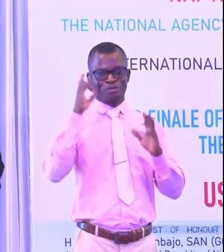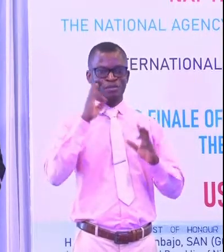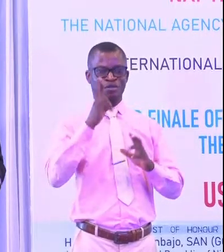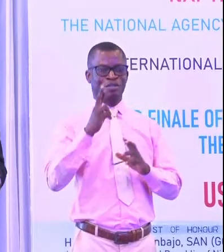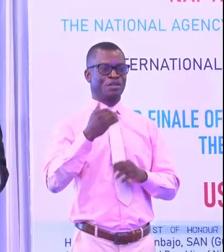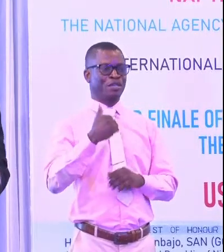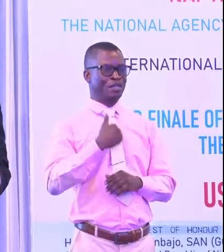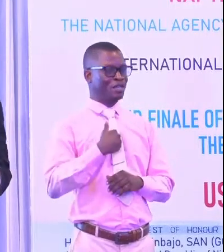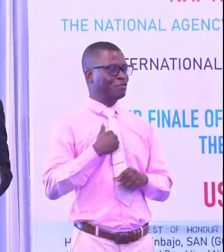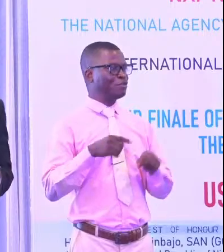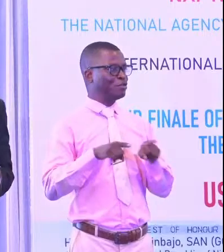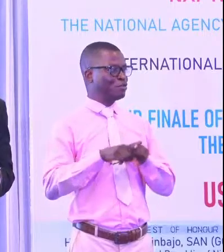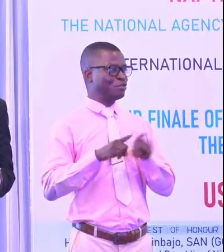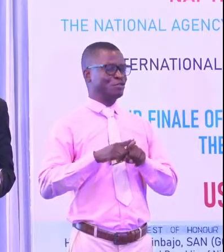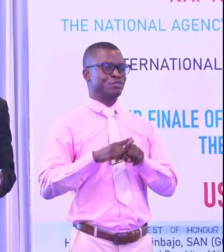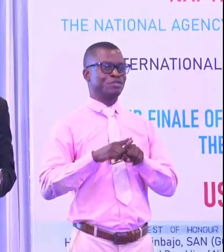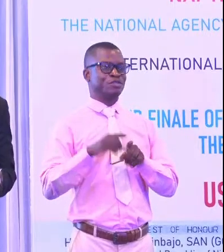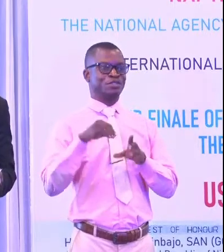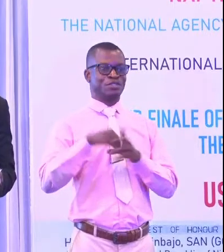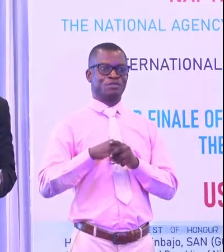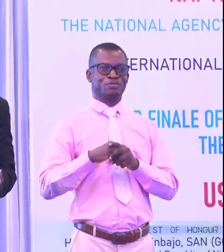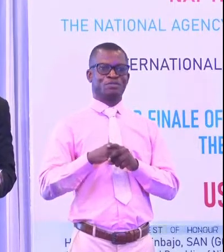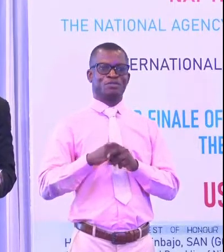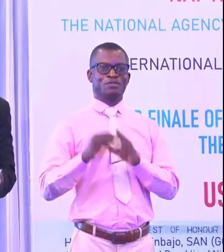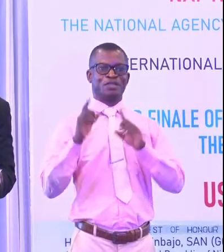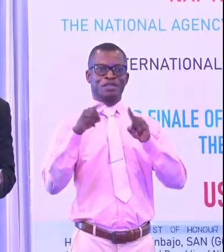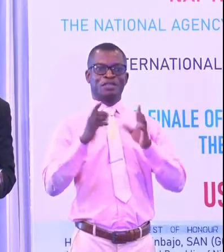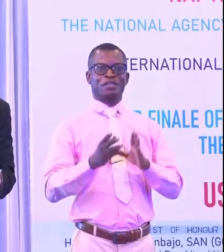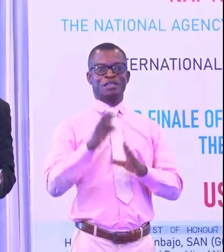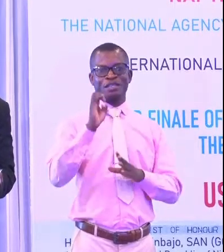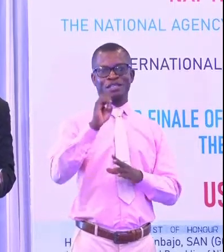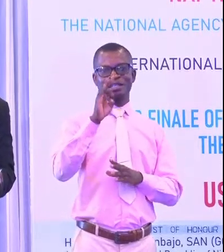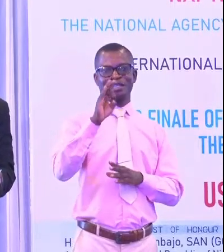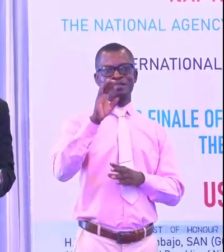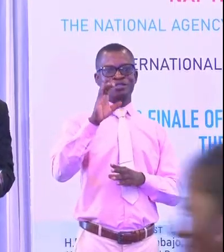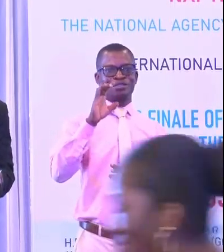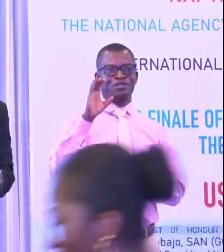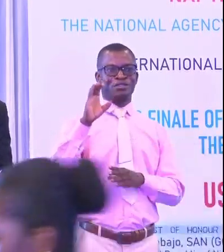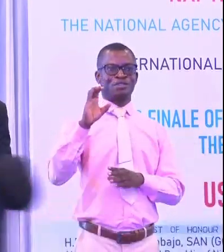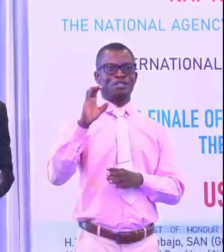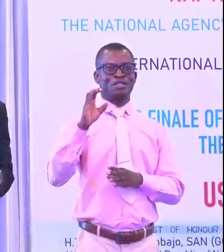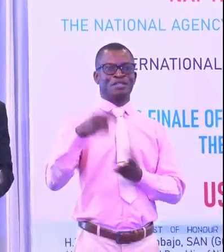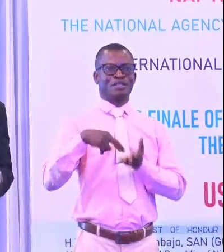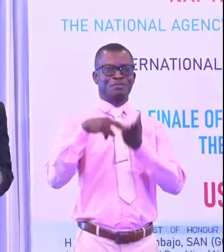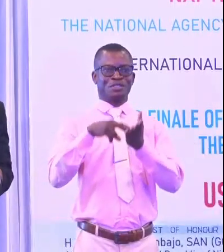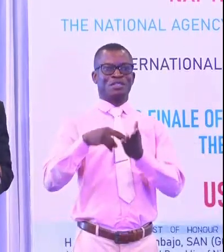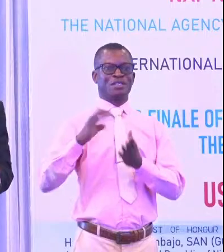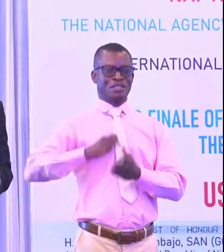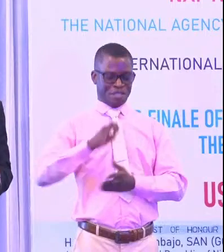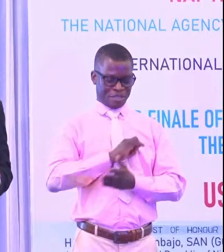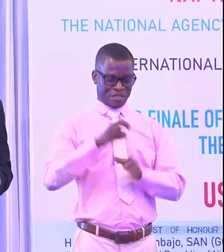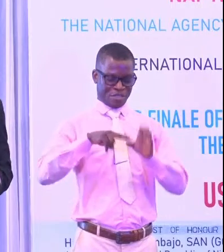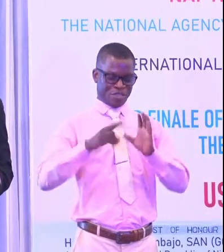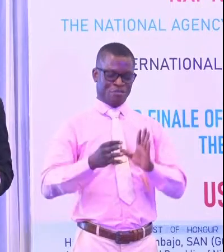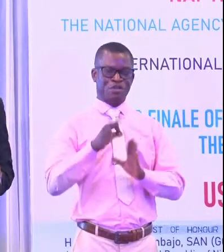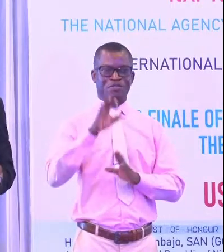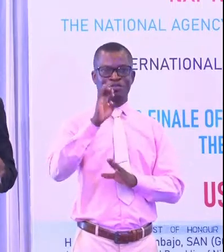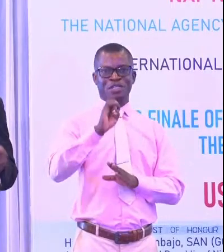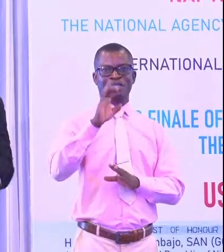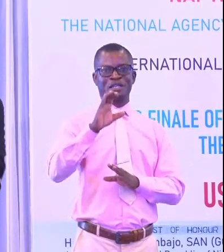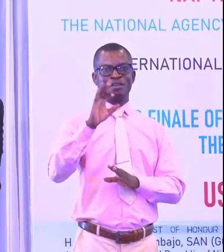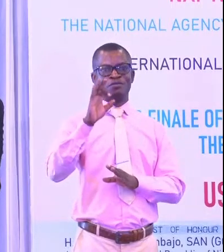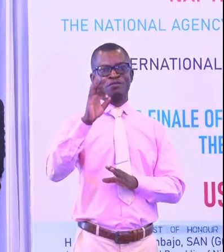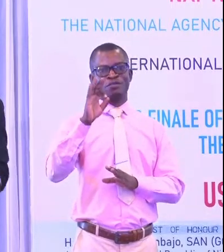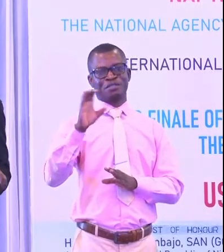We have also the superintendent of the EFCC, Martha O. Eche, representing the executive chairman of the EFCC. You're